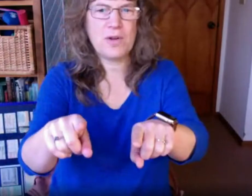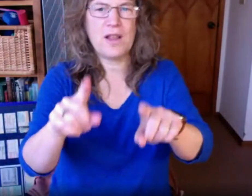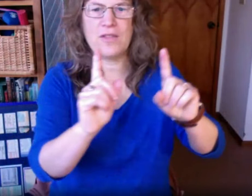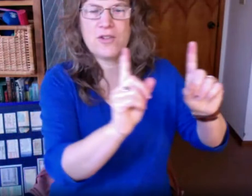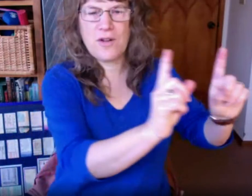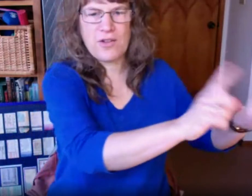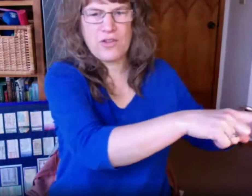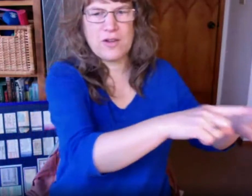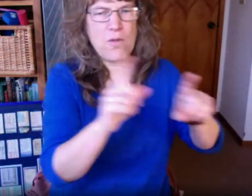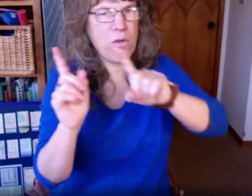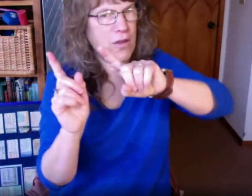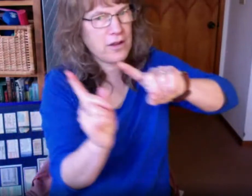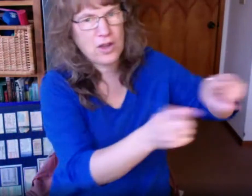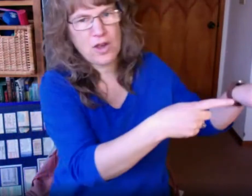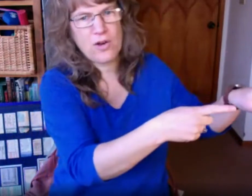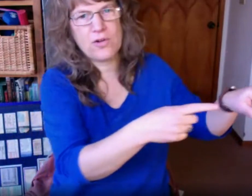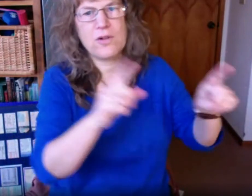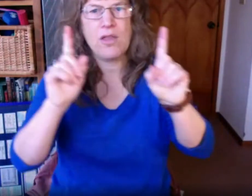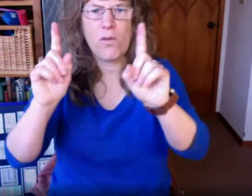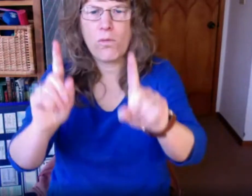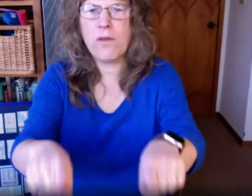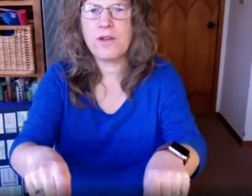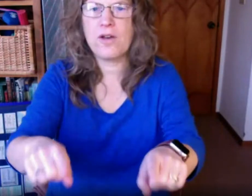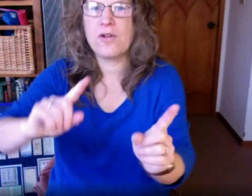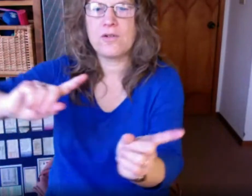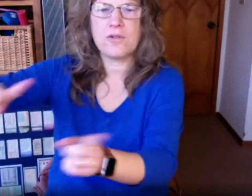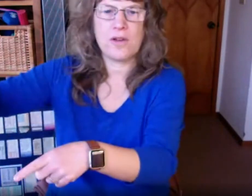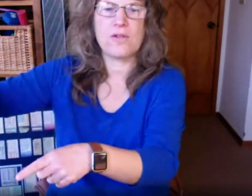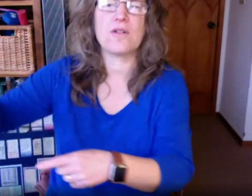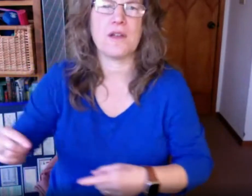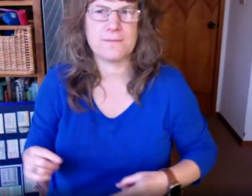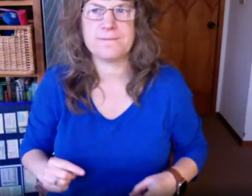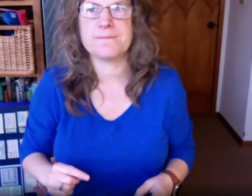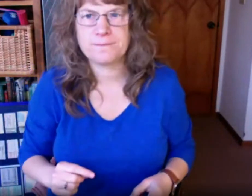in the direction. Go. Go. Okay.